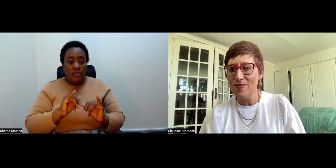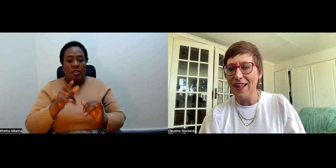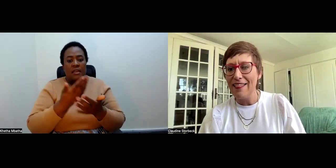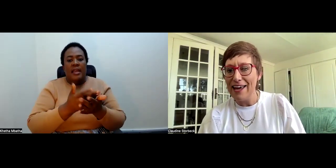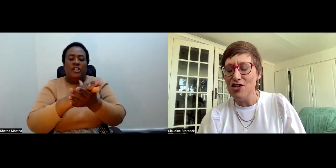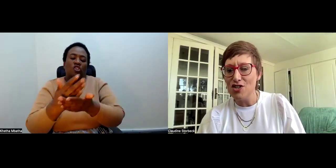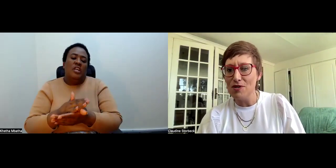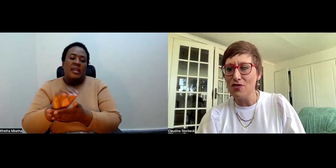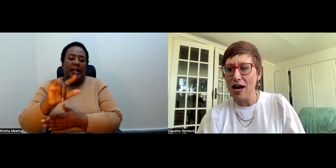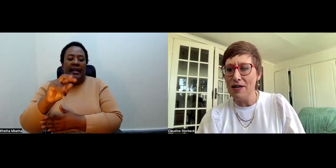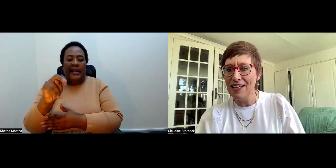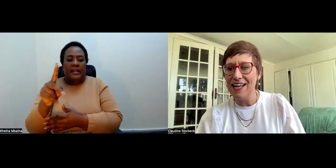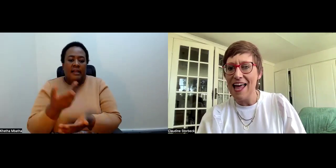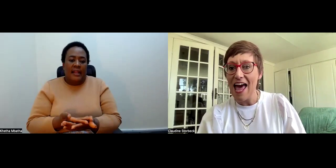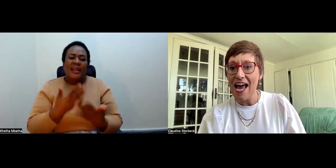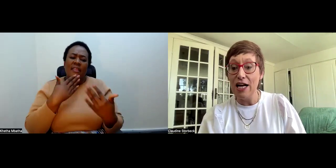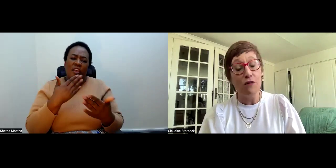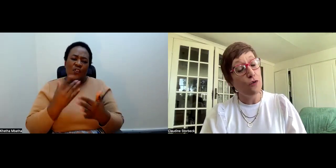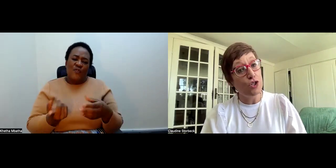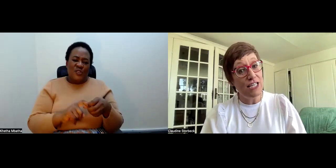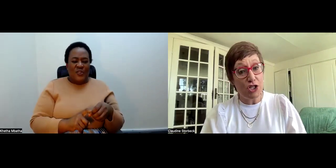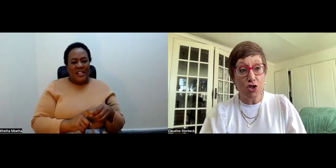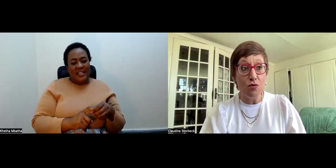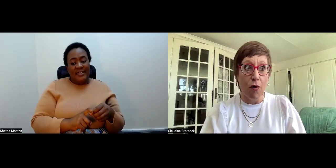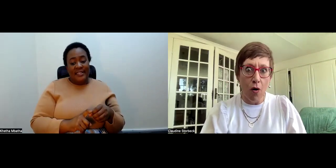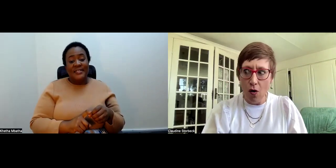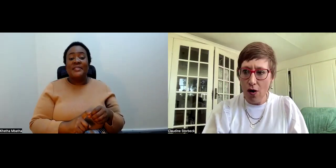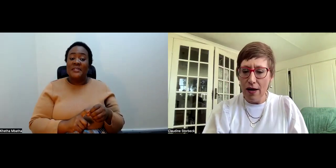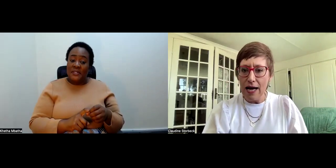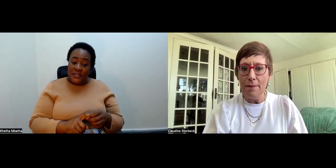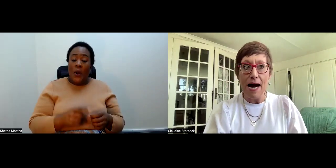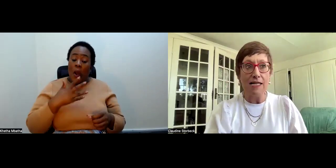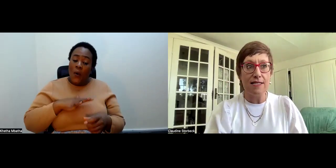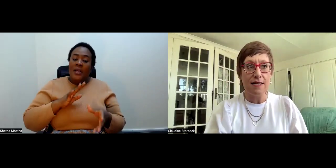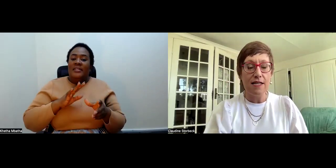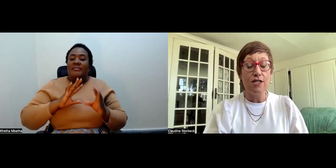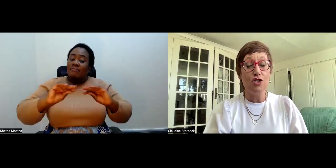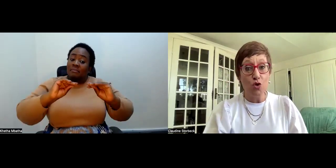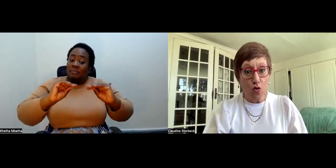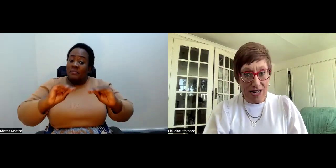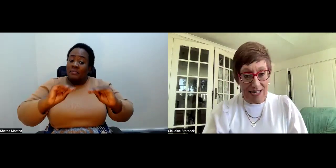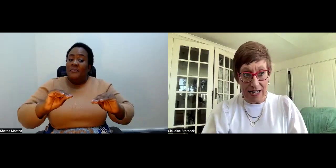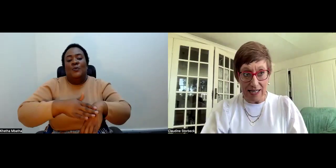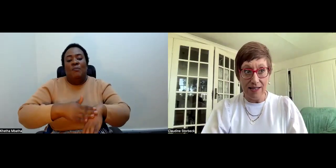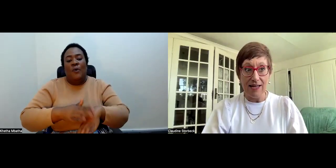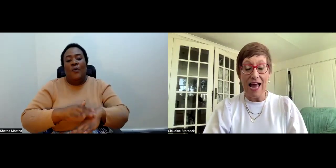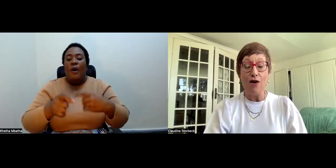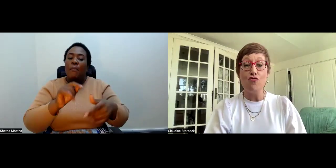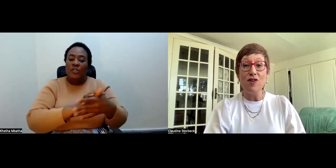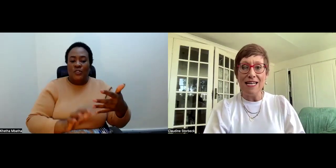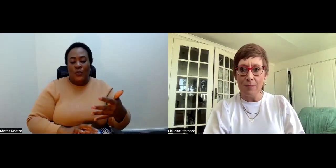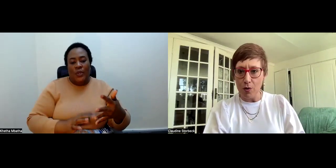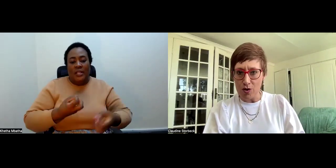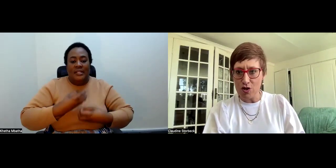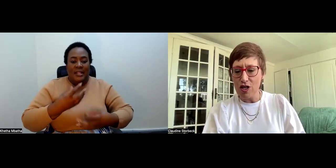with you. Thank you so much for coming. And I look forward to teaching you more about storytelling